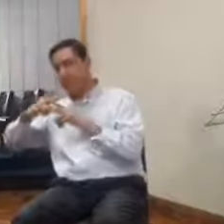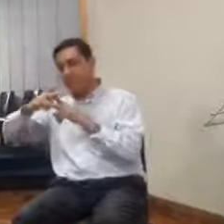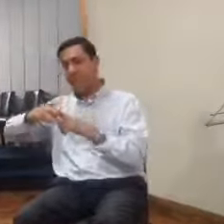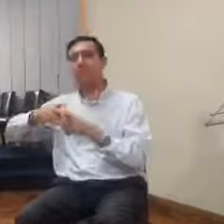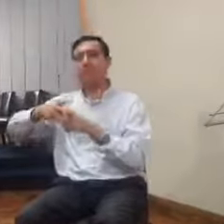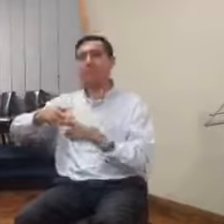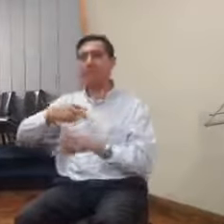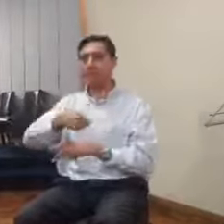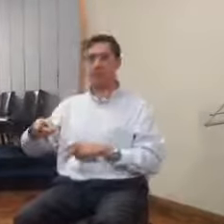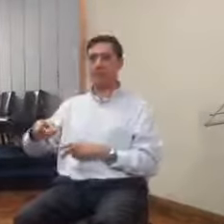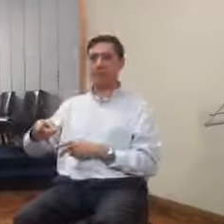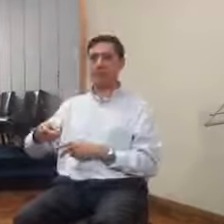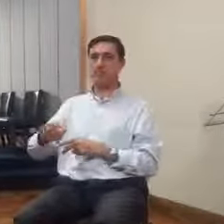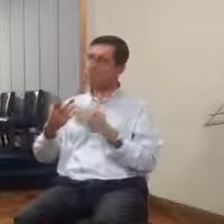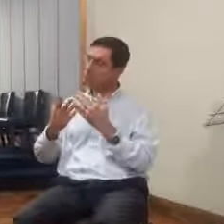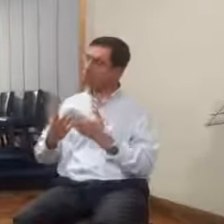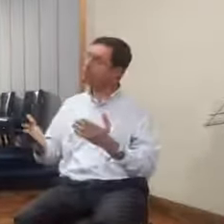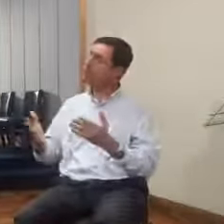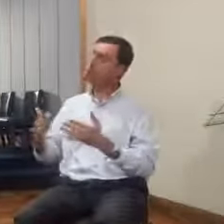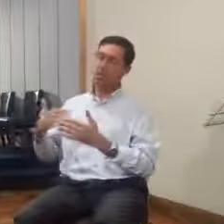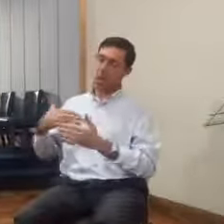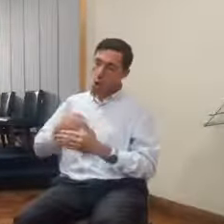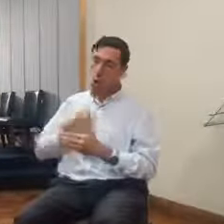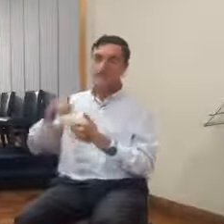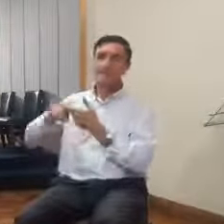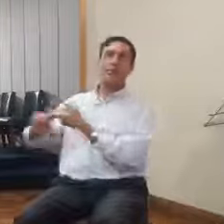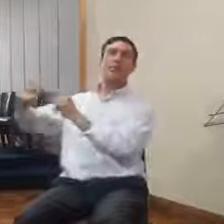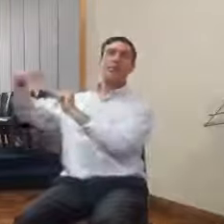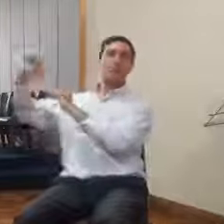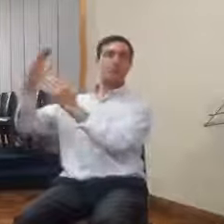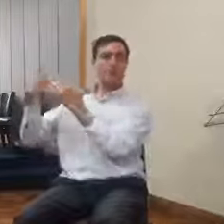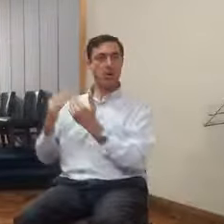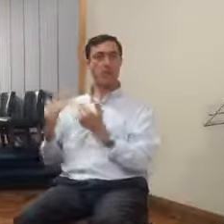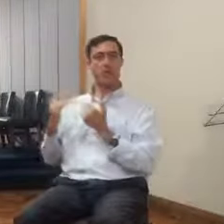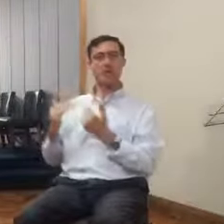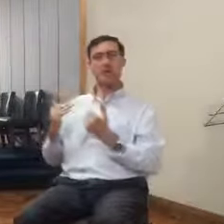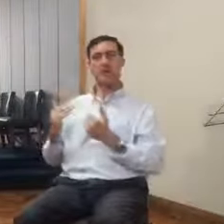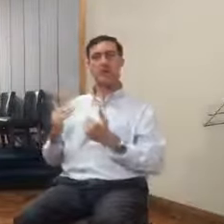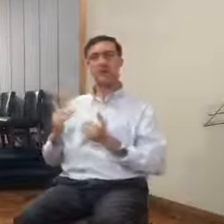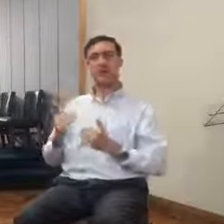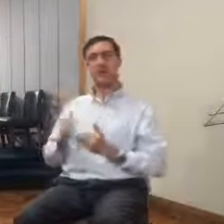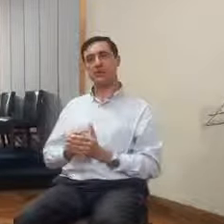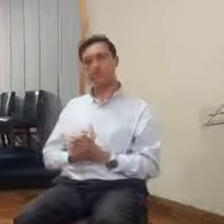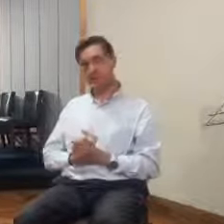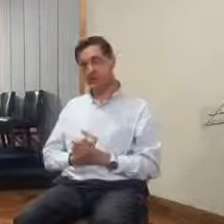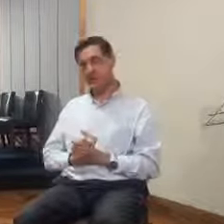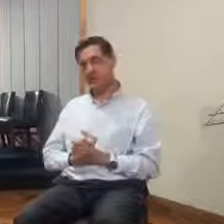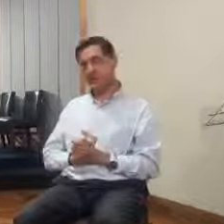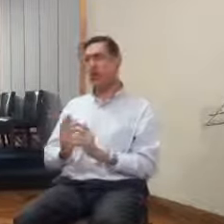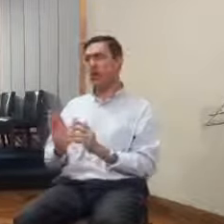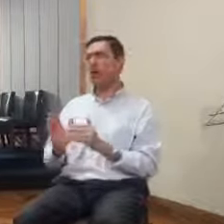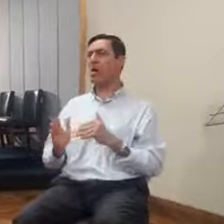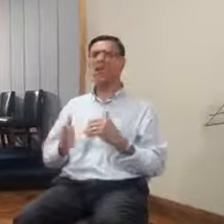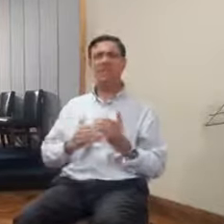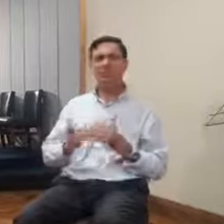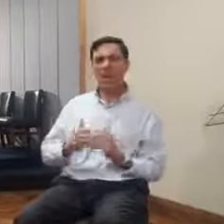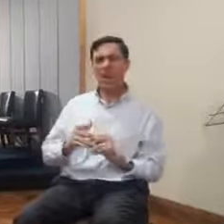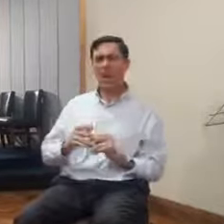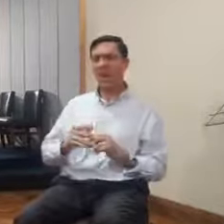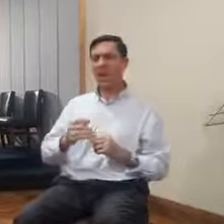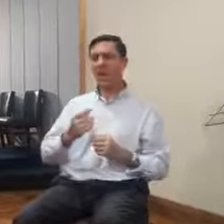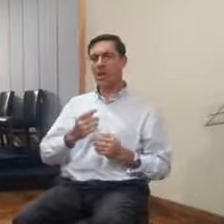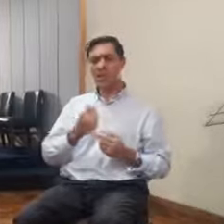hope in his mercy. Basic aspect of all our spiritual lives, from the simplest of us to the greatest and